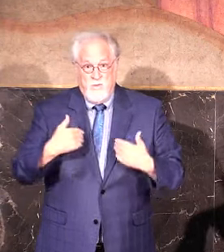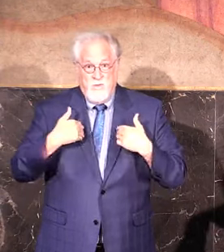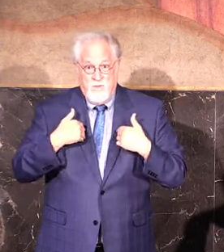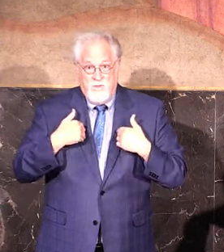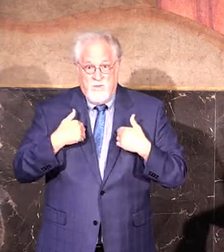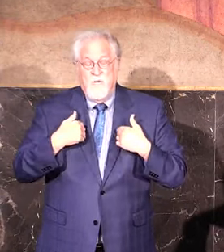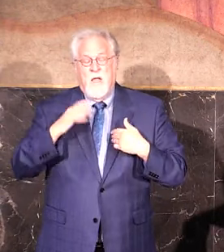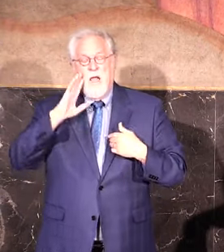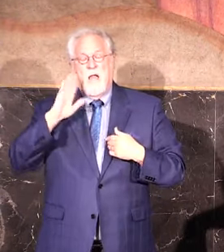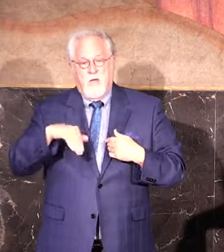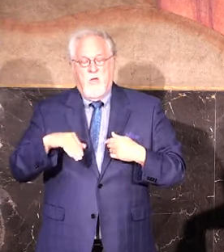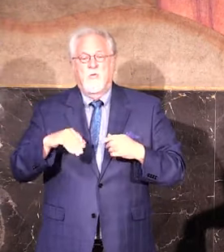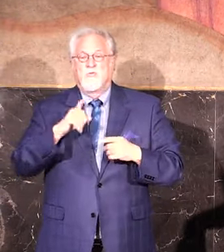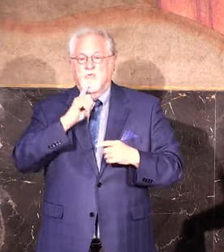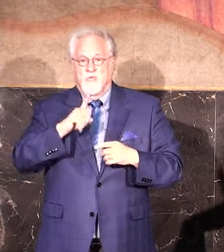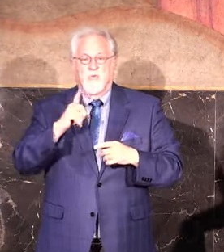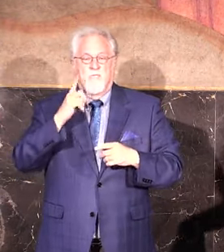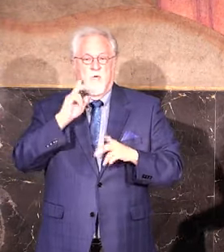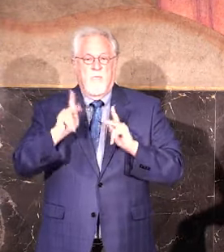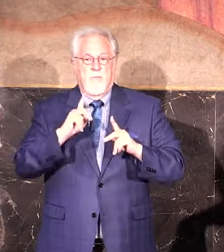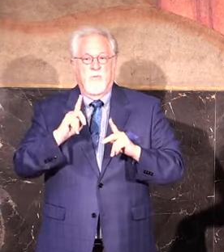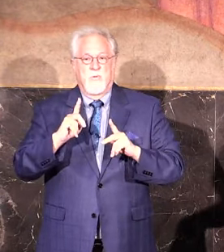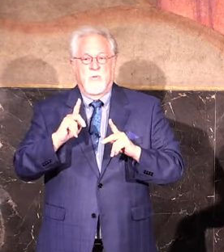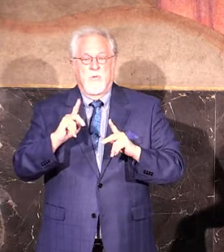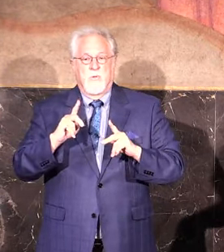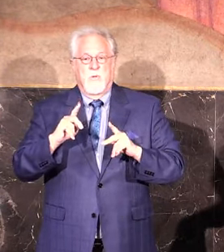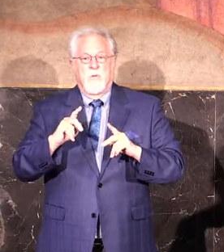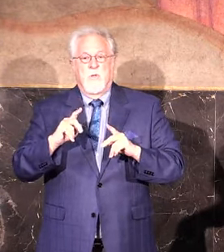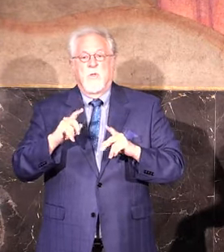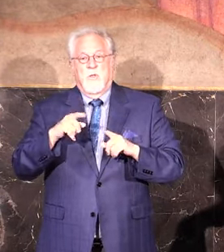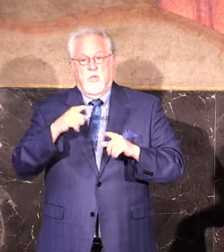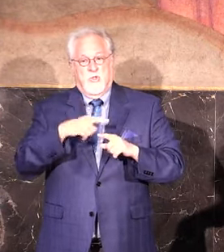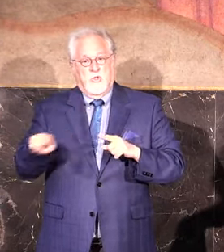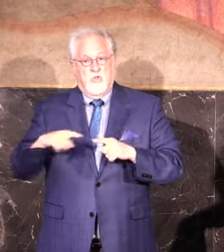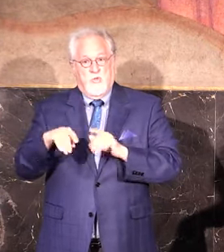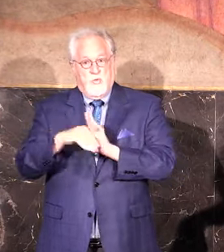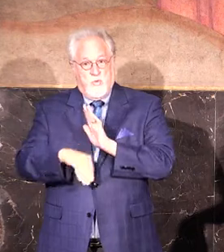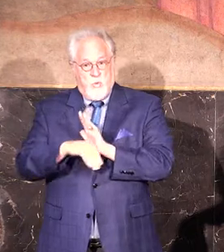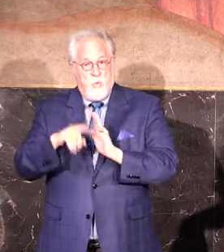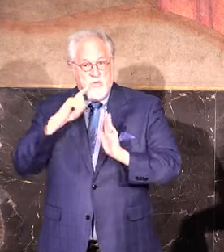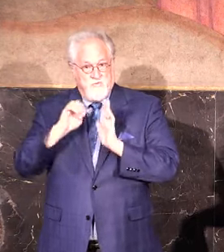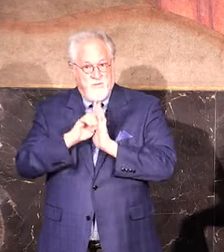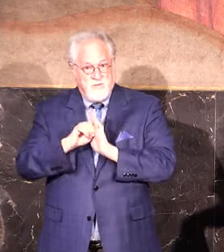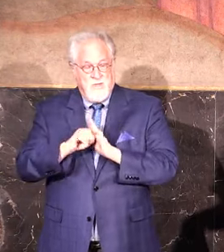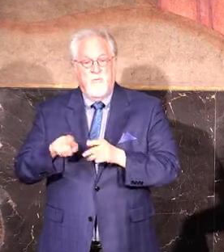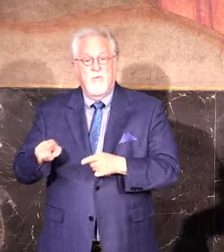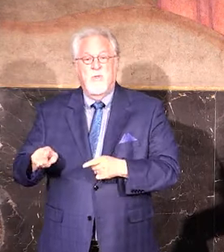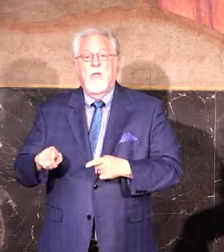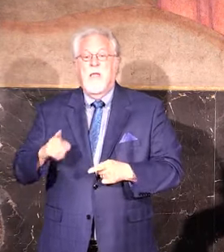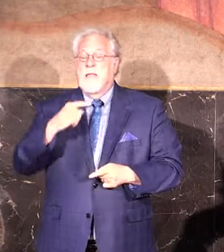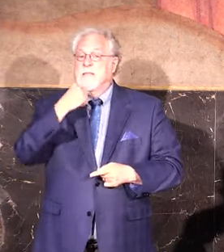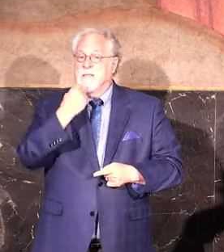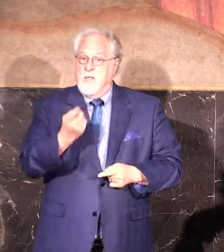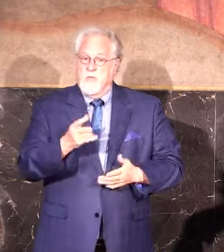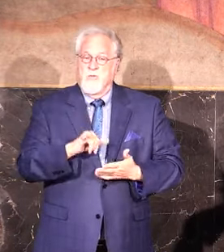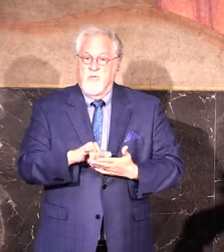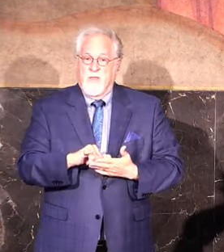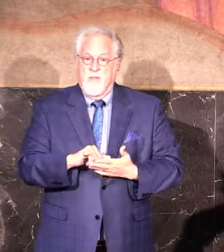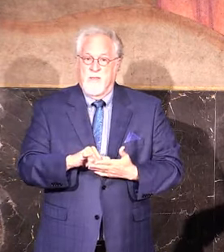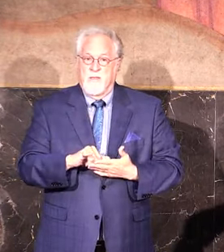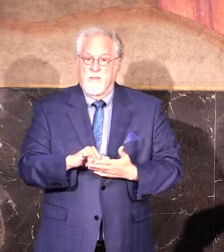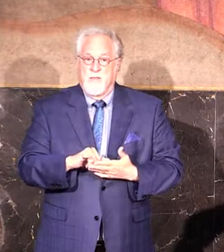state level. I know that's going to be the case for anyone who travels to New Orleans, for example. And I will tell you that I